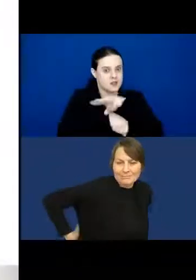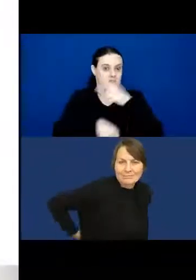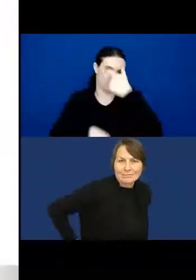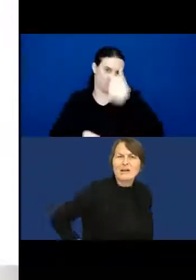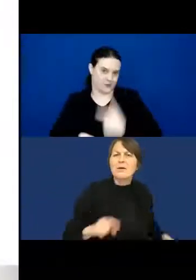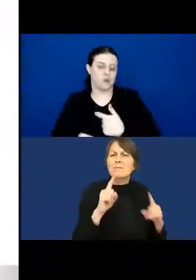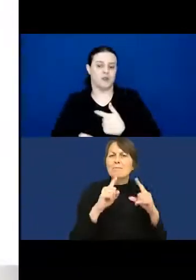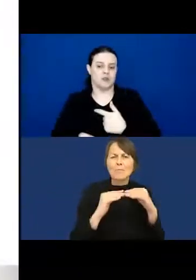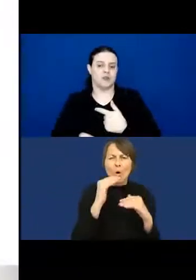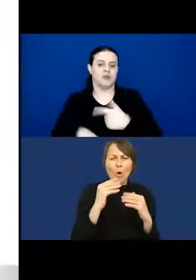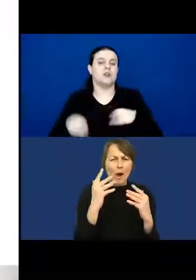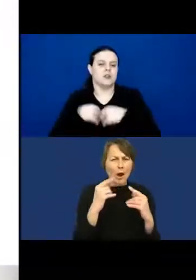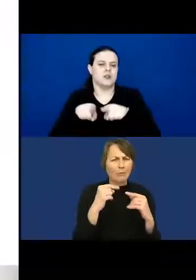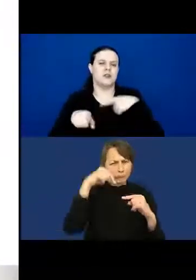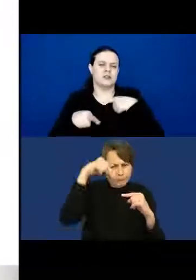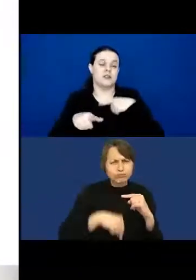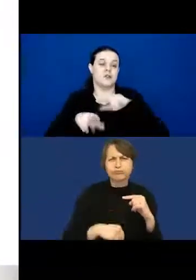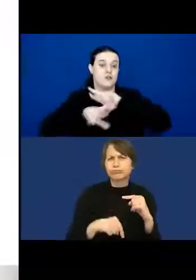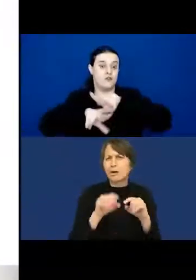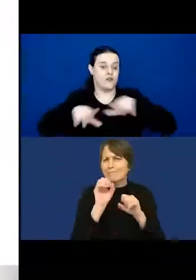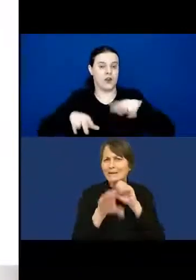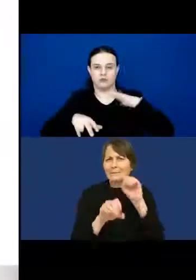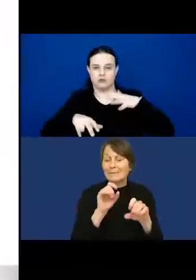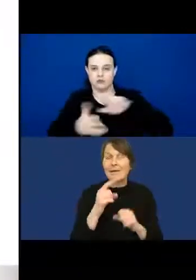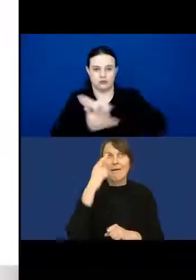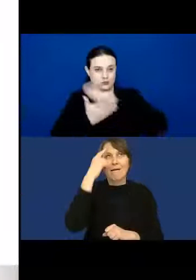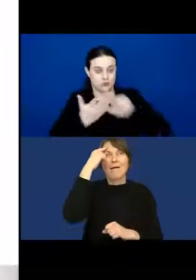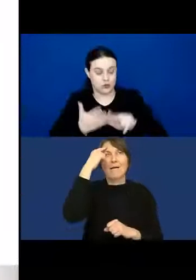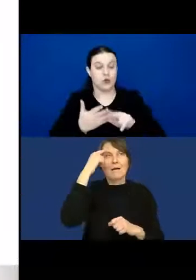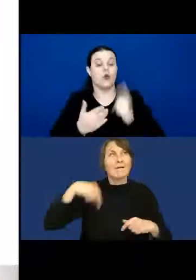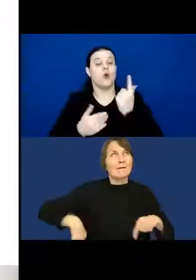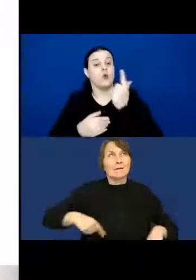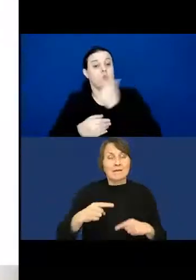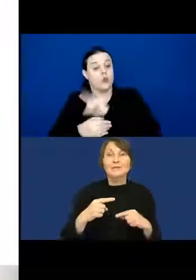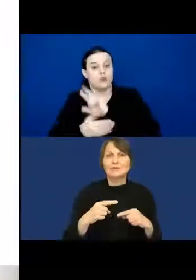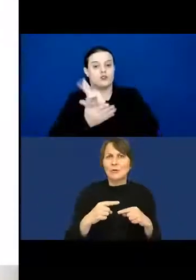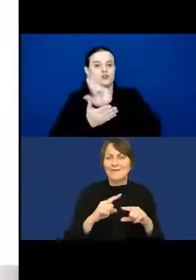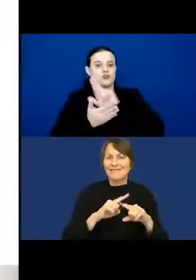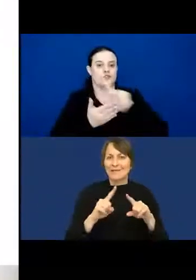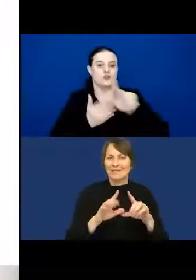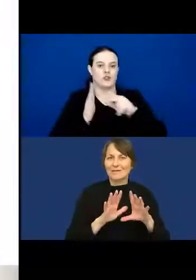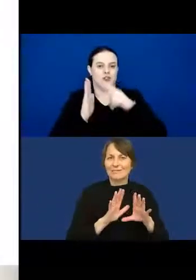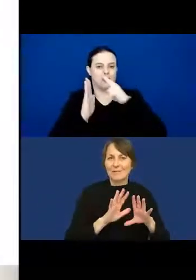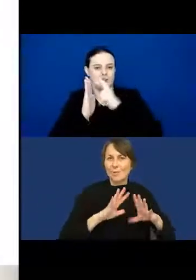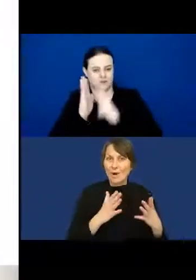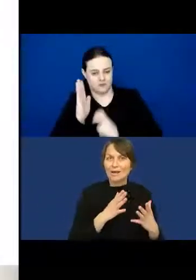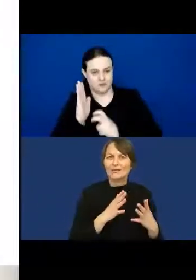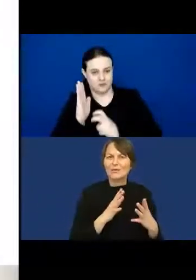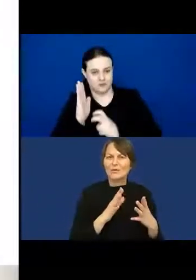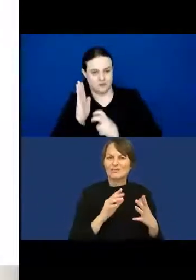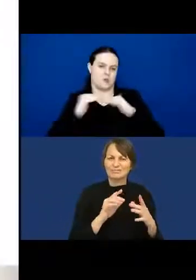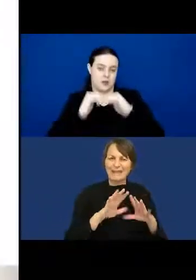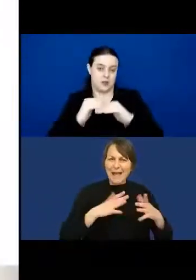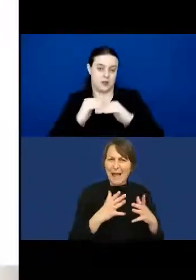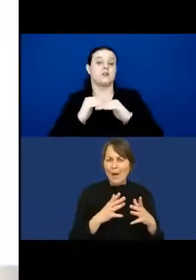have a higher number of vibration motors, we can display different haptic patterns that